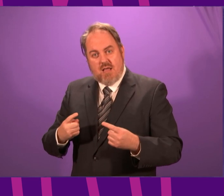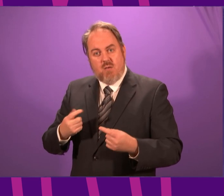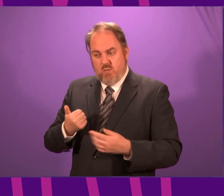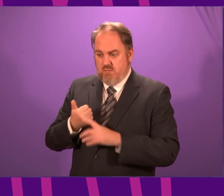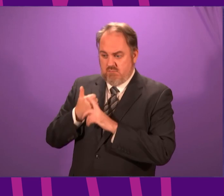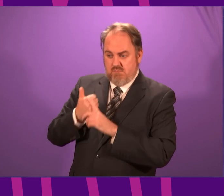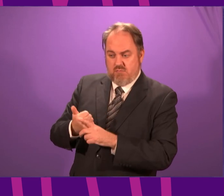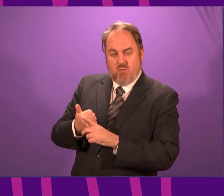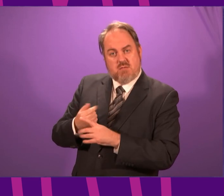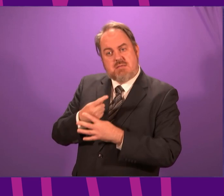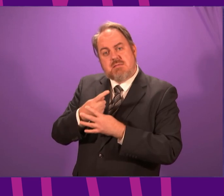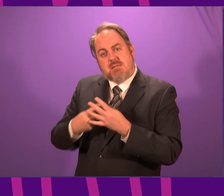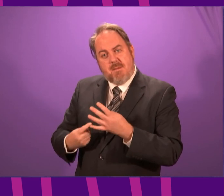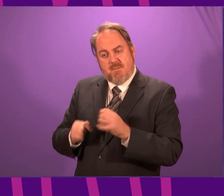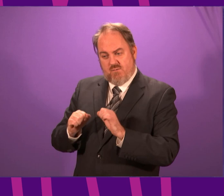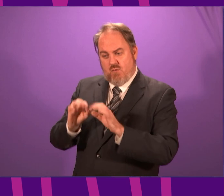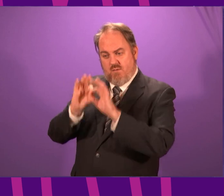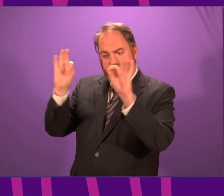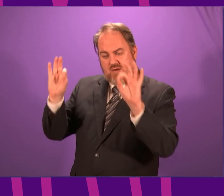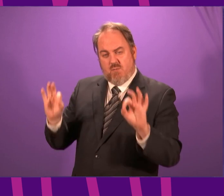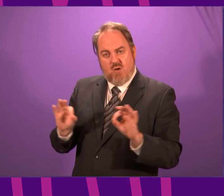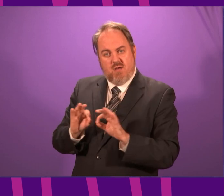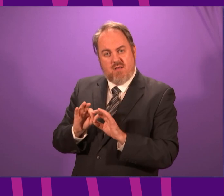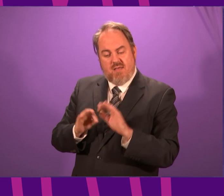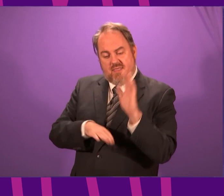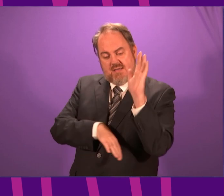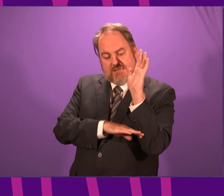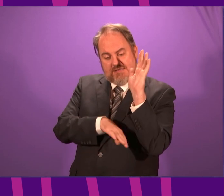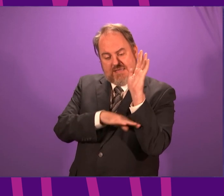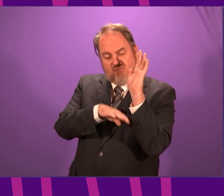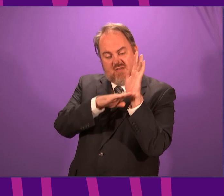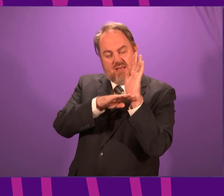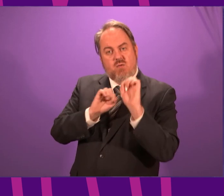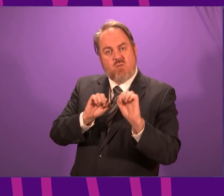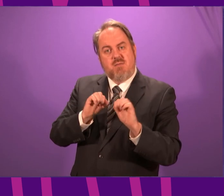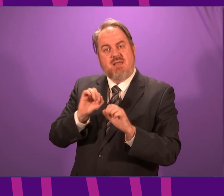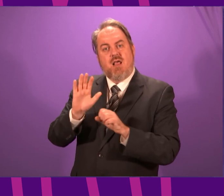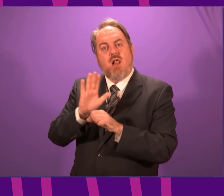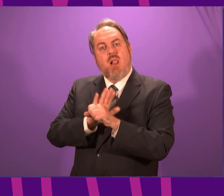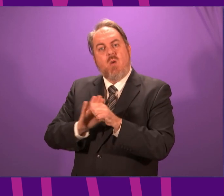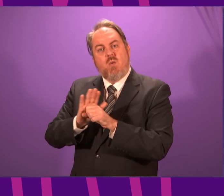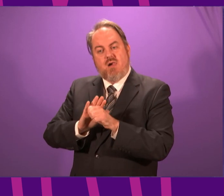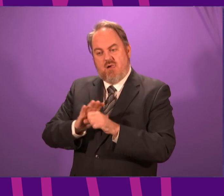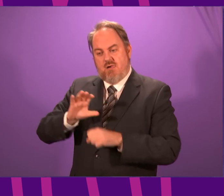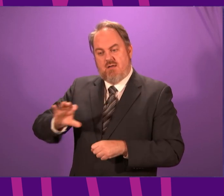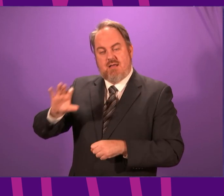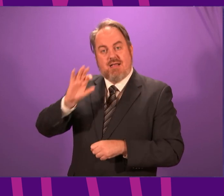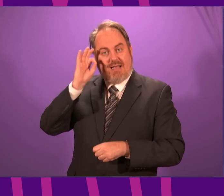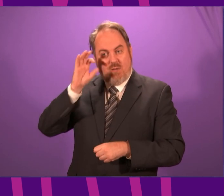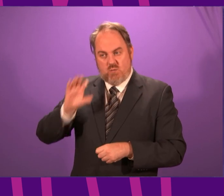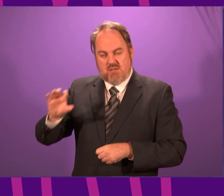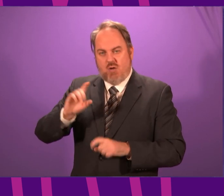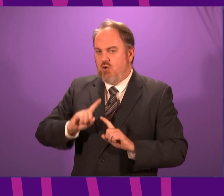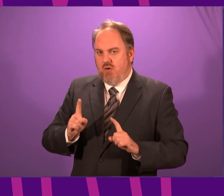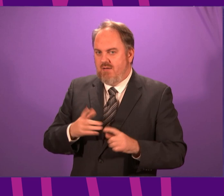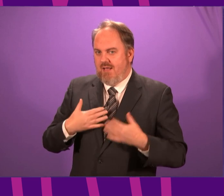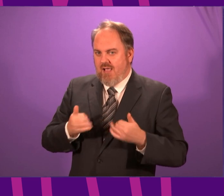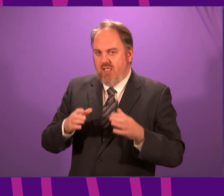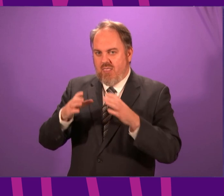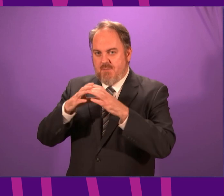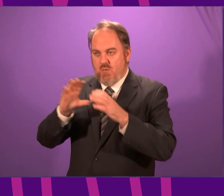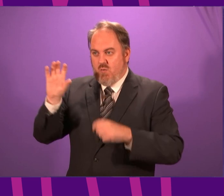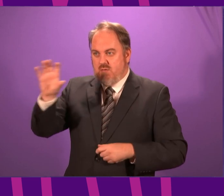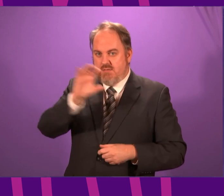framework. We note that the tiering system will be applied by local authority area than by health board, and welcome the fact that the Scottish